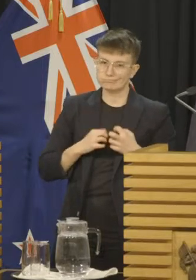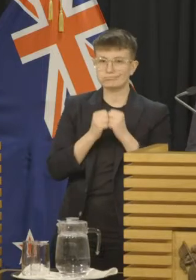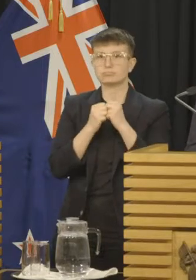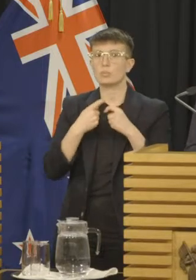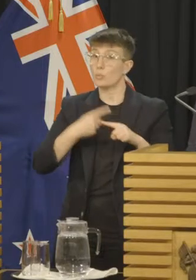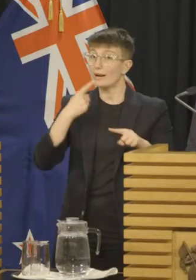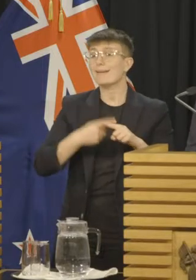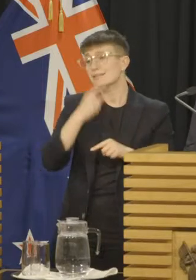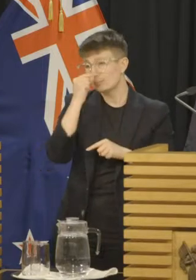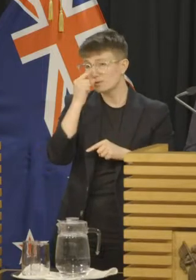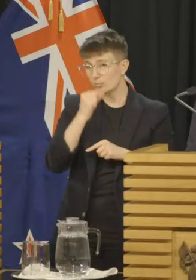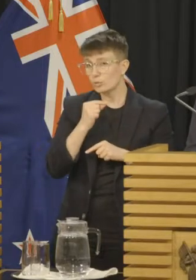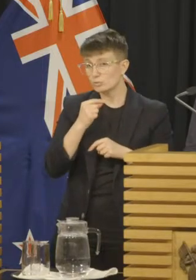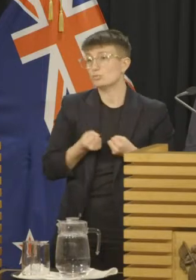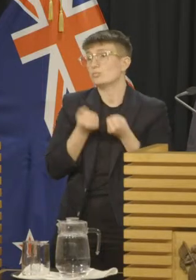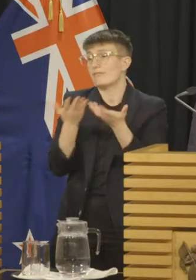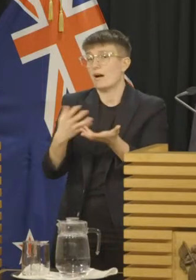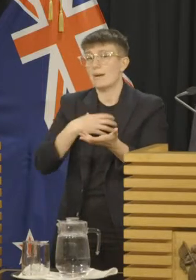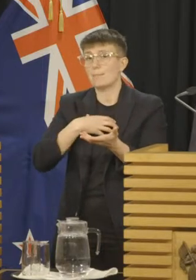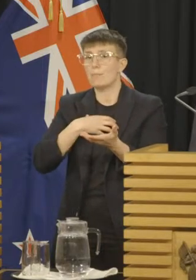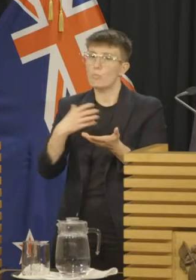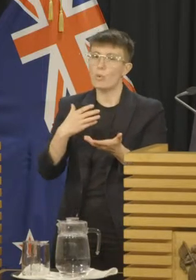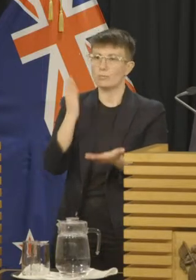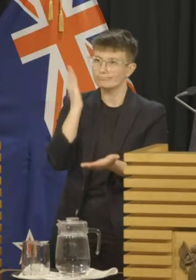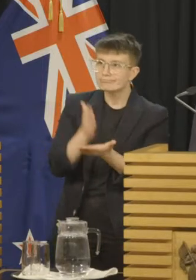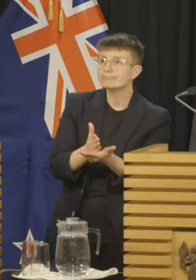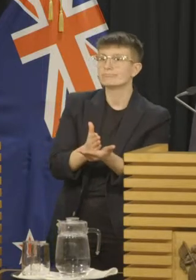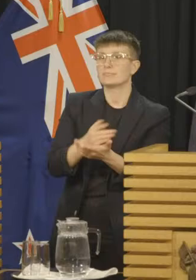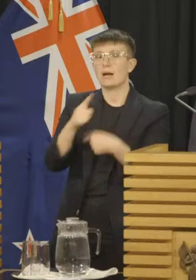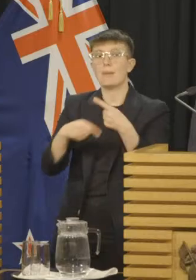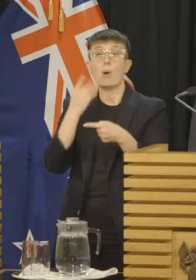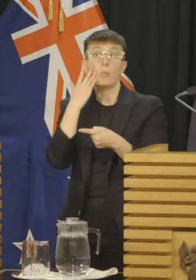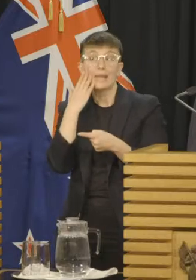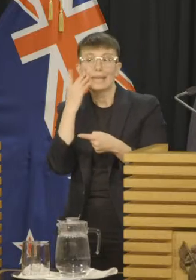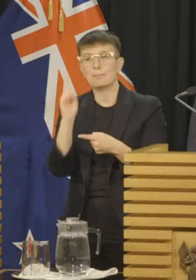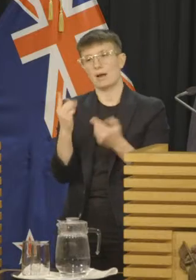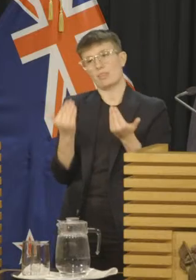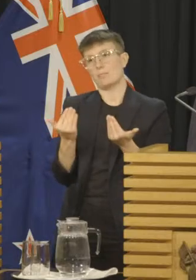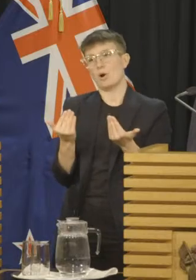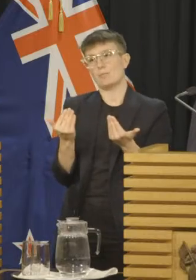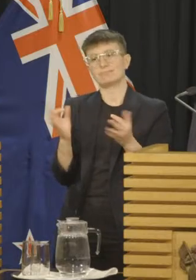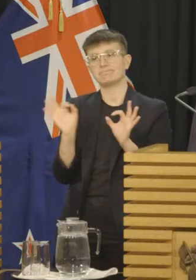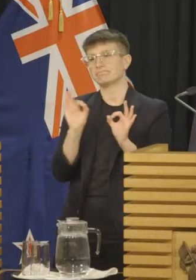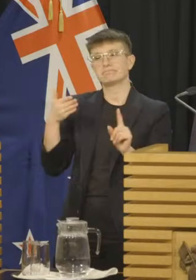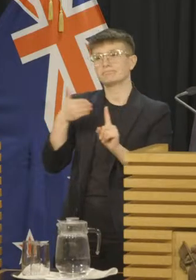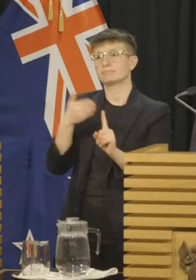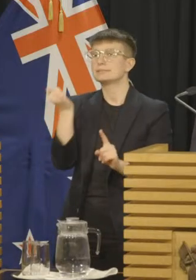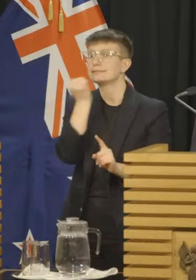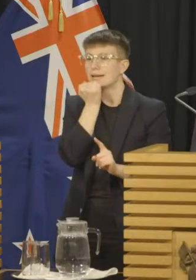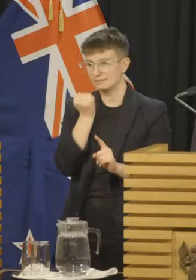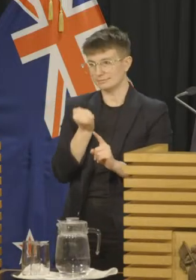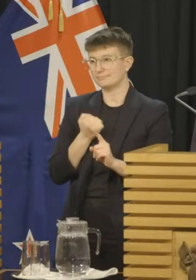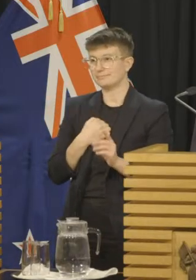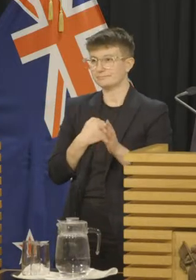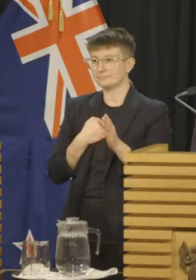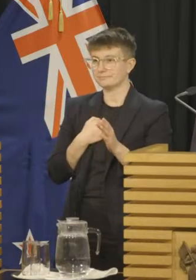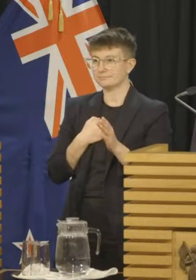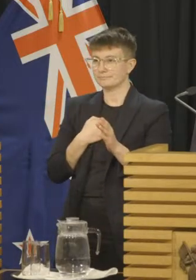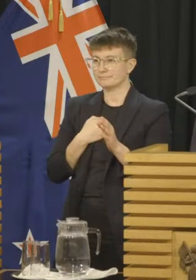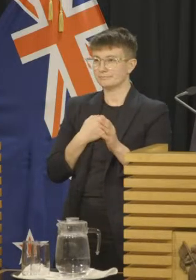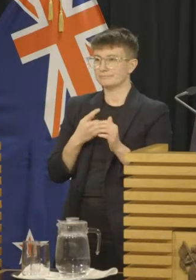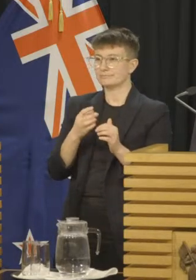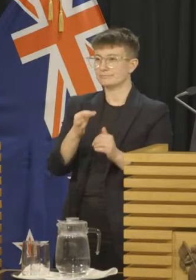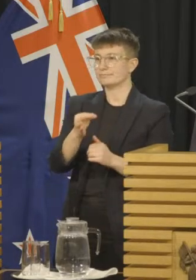in a position to put a specific date on when we might be able to bring international students in. To be clear, you do see a case for just international students coming in at some point